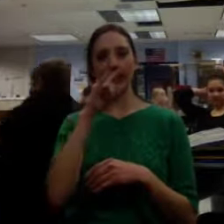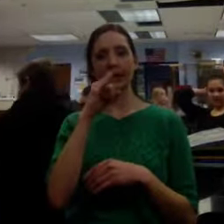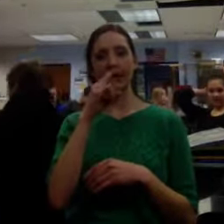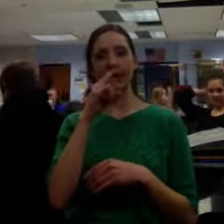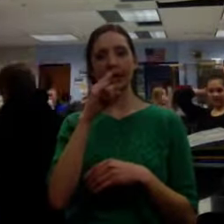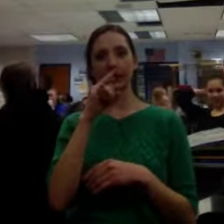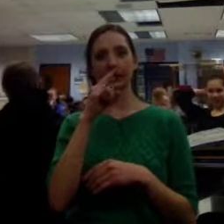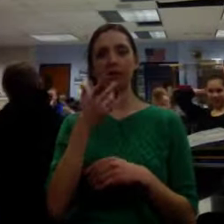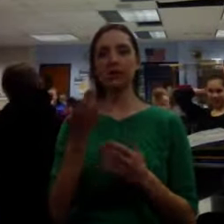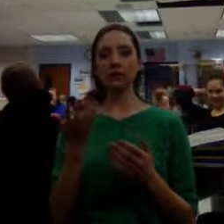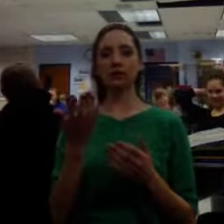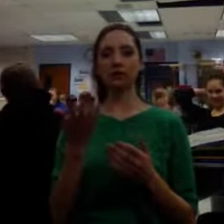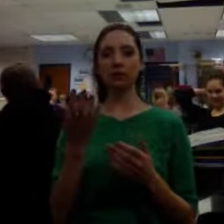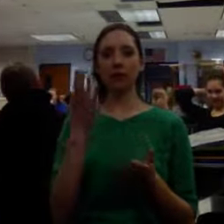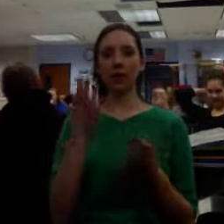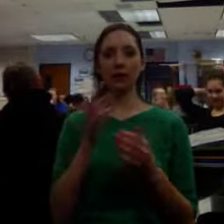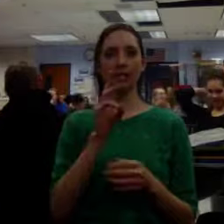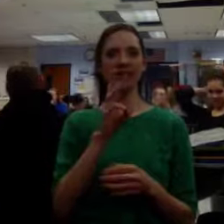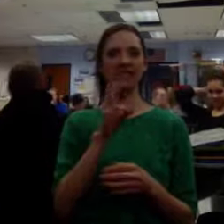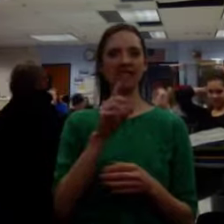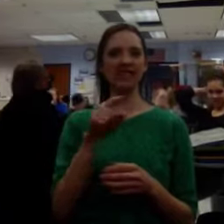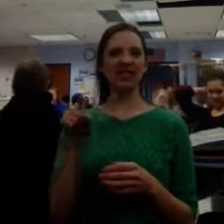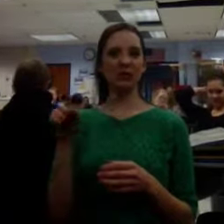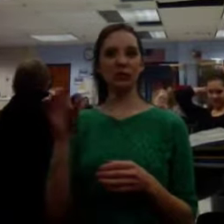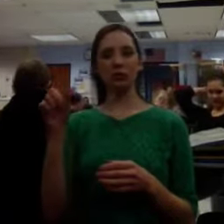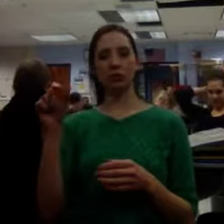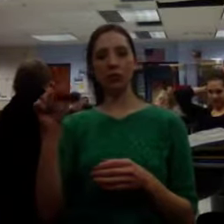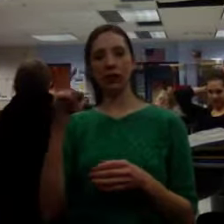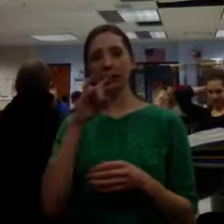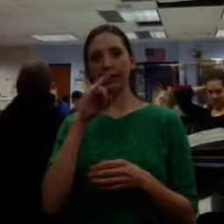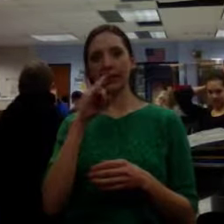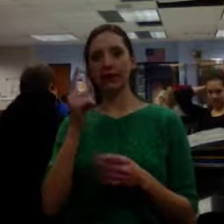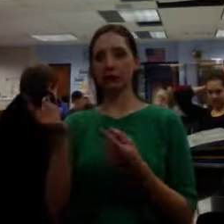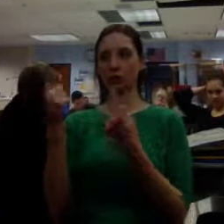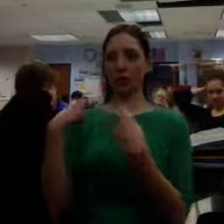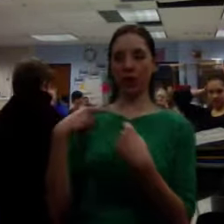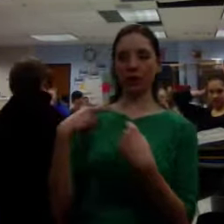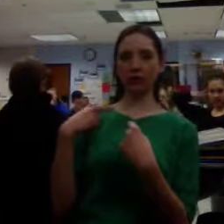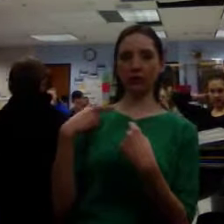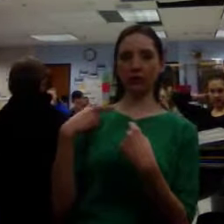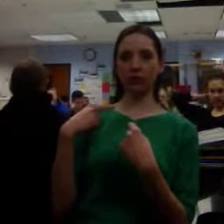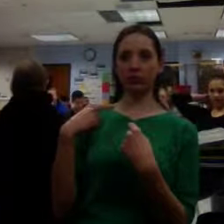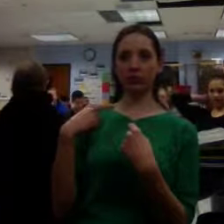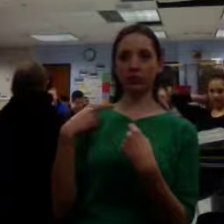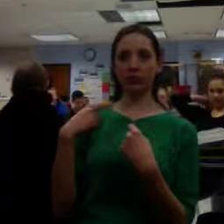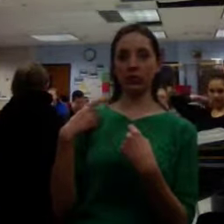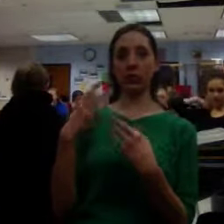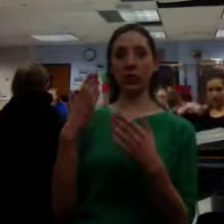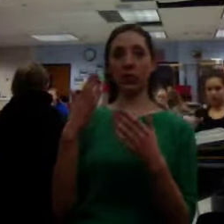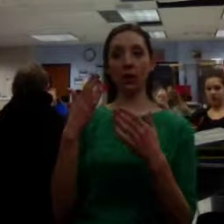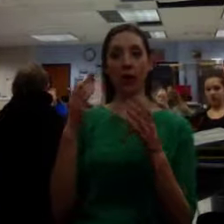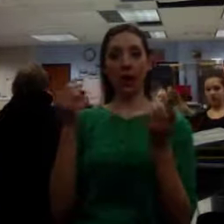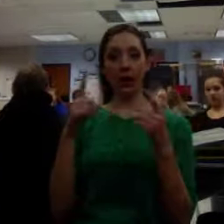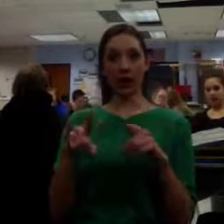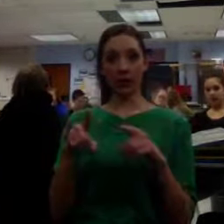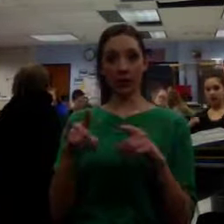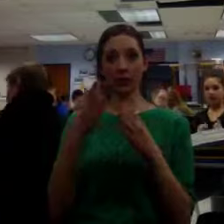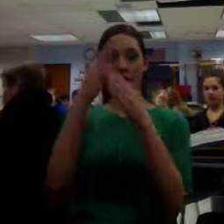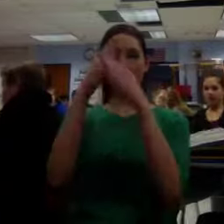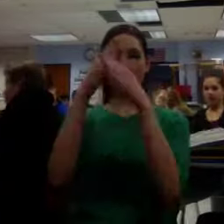Okay, so we're gonna like 1.5 this class, and because of that, I want all your stuff